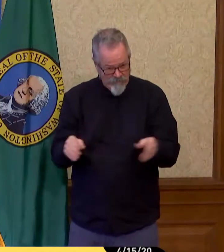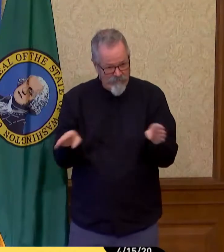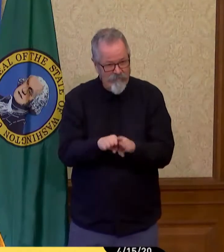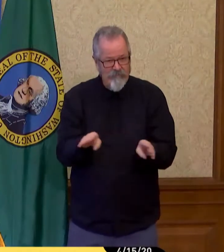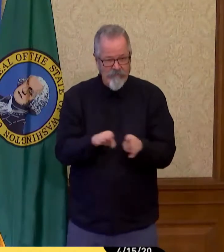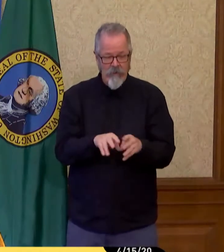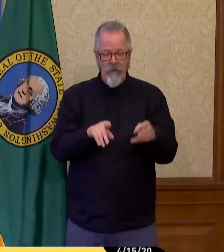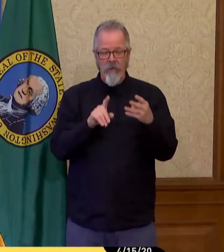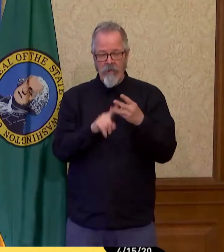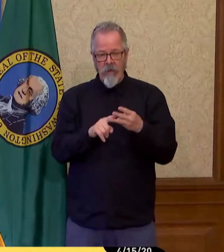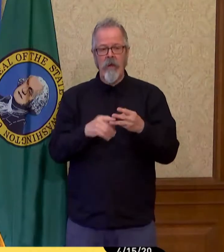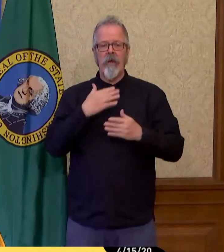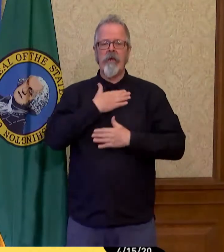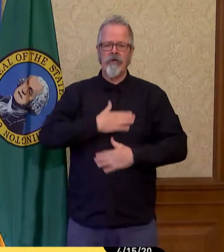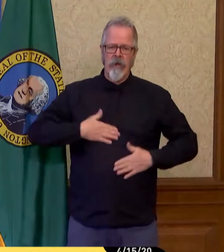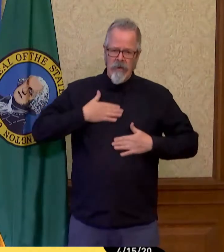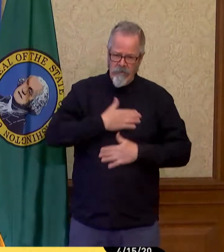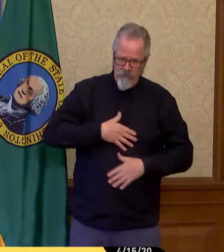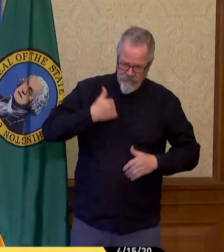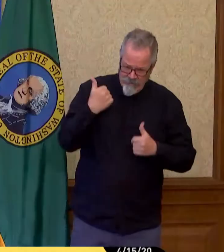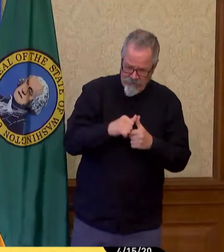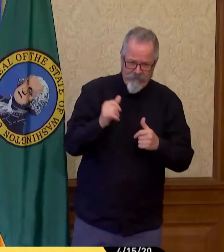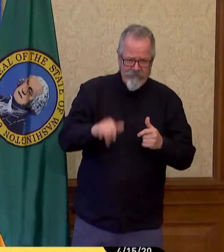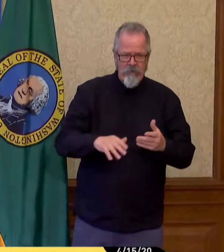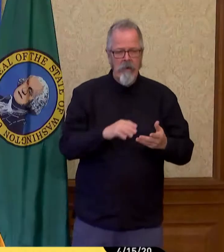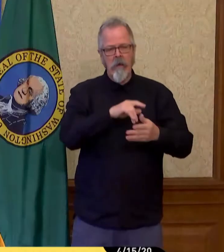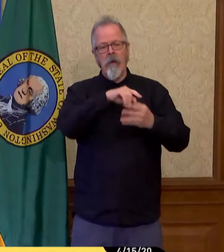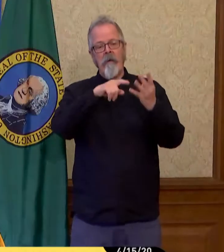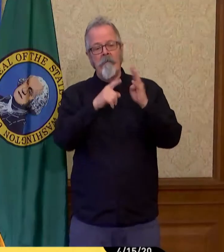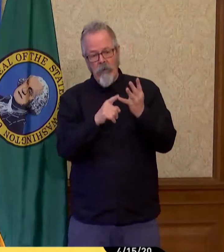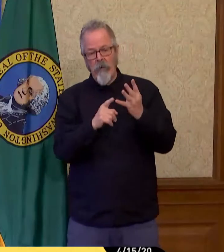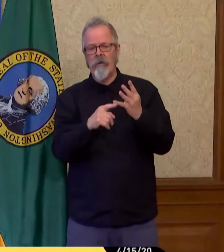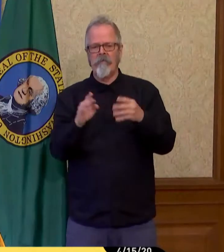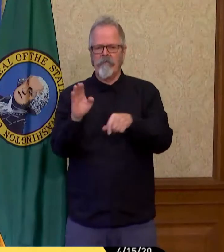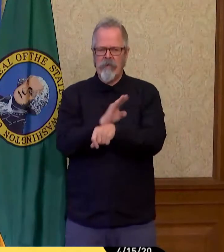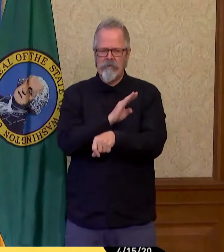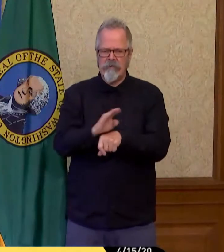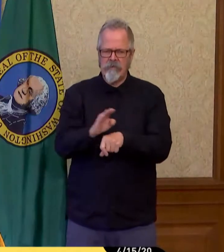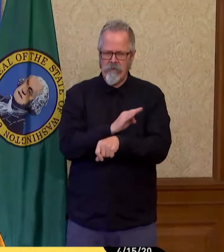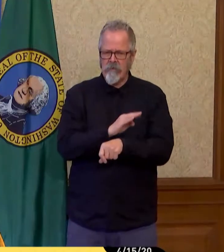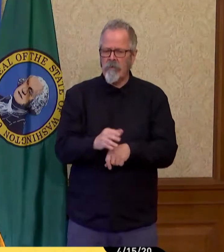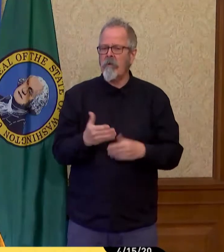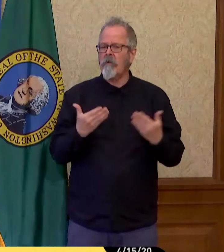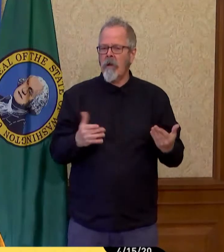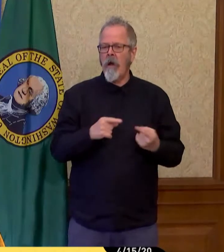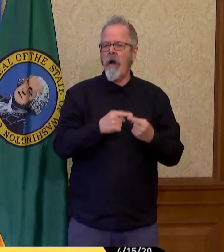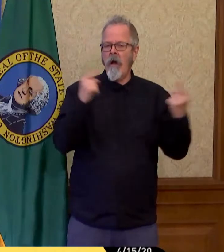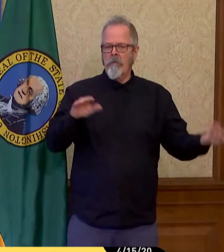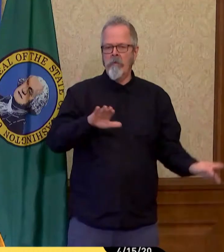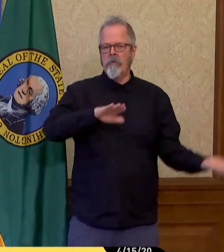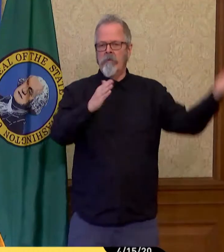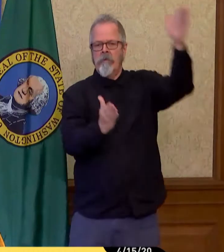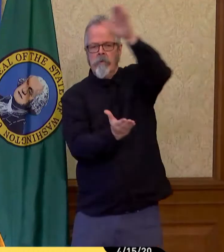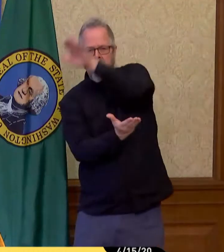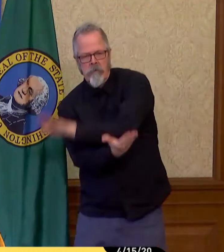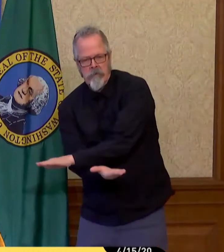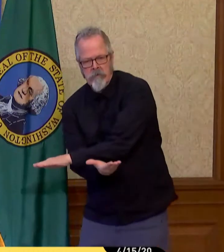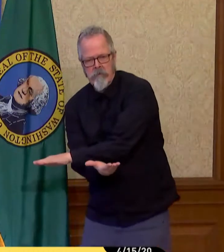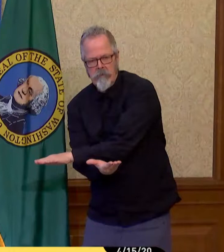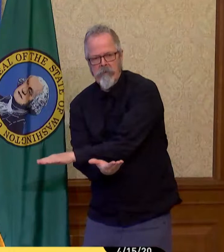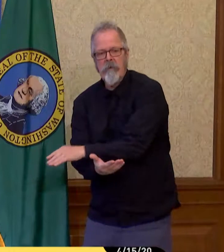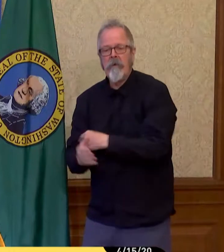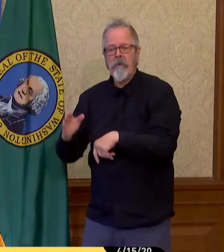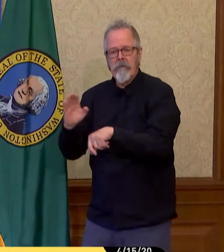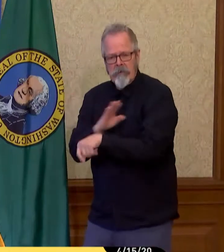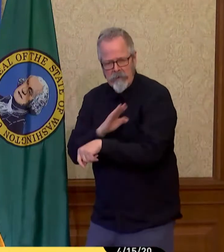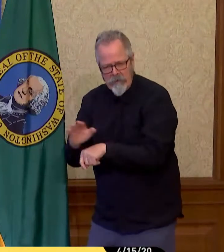we presume that that will be in inverse order as we come out of this, as we open up some of our economy